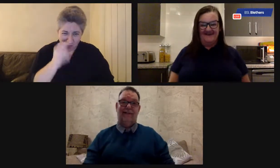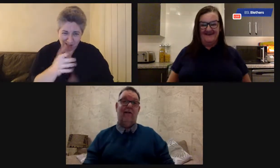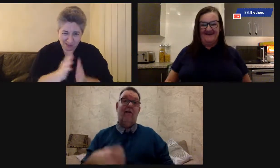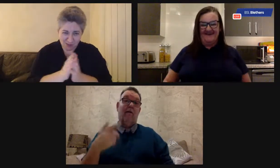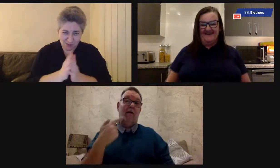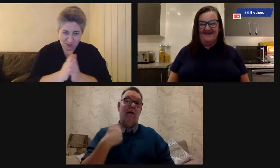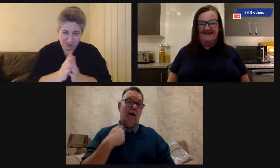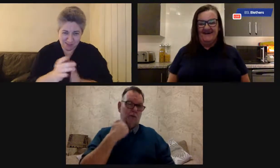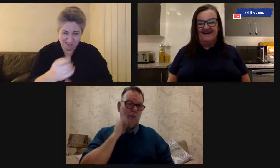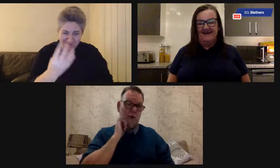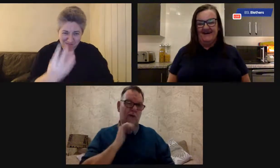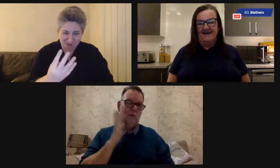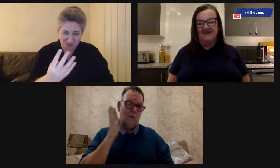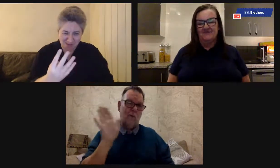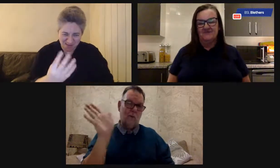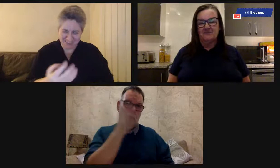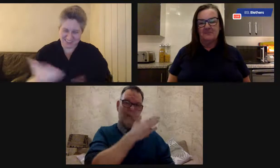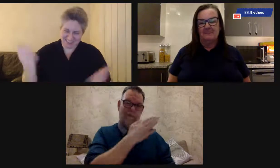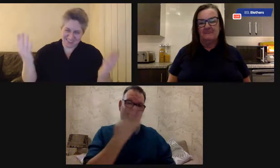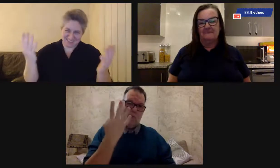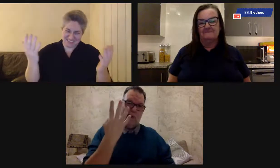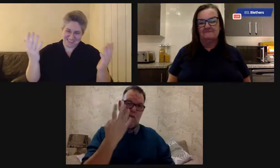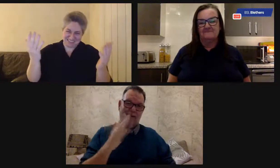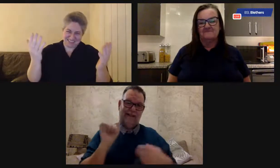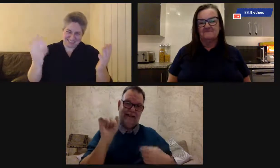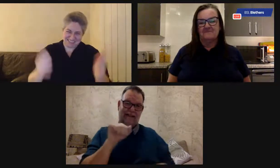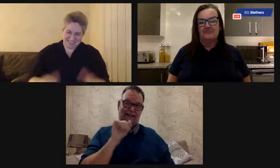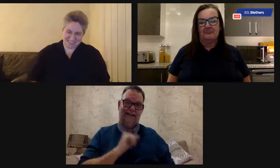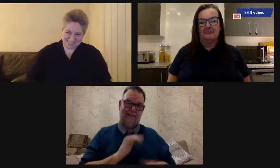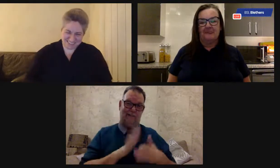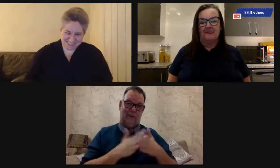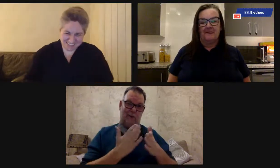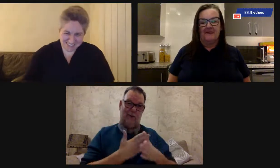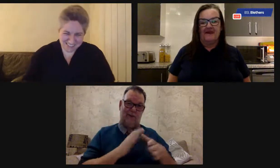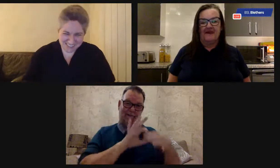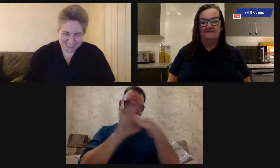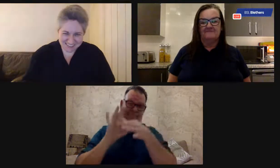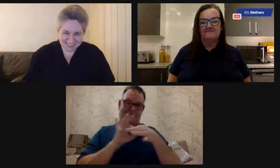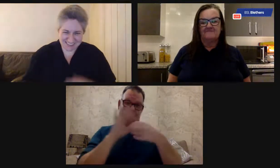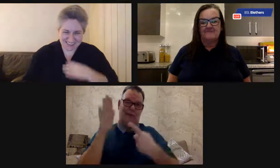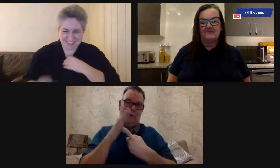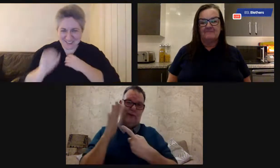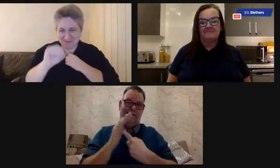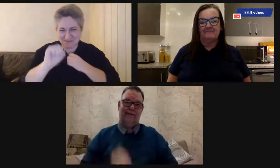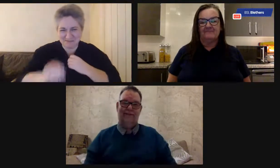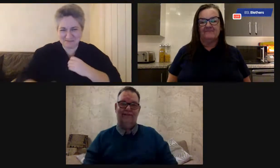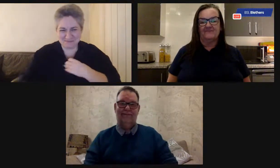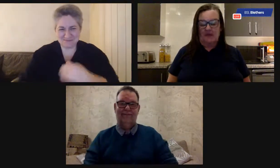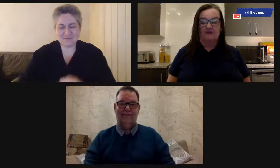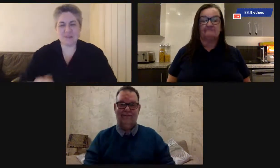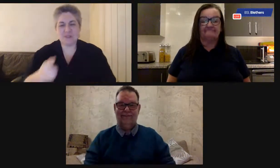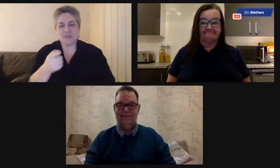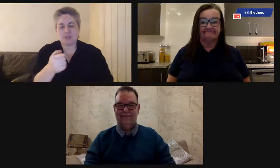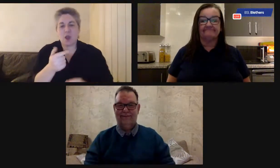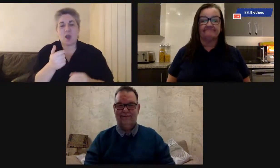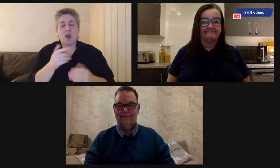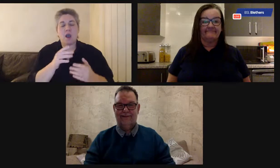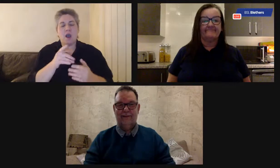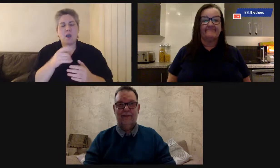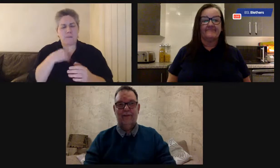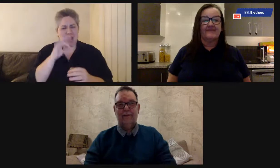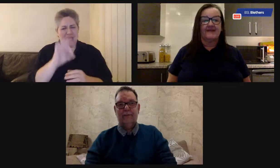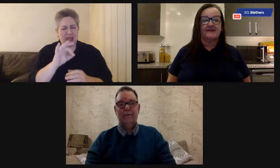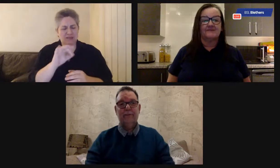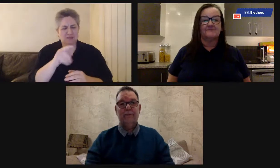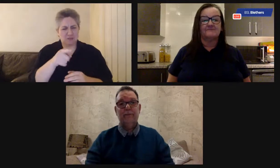dip out. What about yourself? Oh yeah, I go to all of them, the 4 events. Oh, well, actually, you're particularly talking about the 4 events